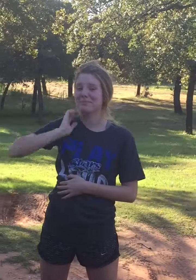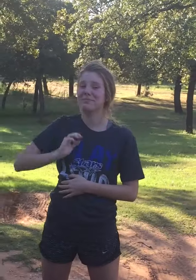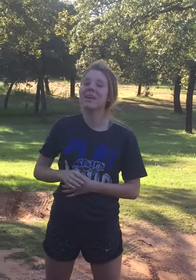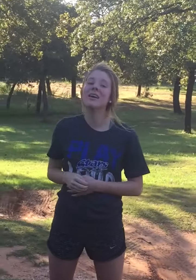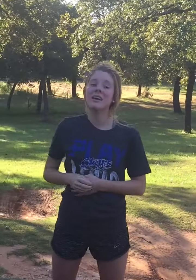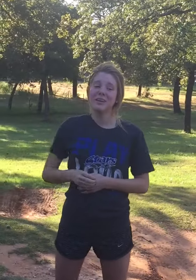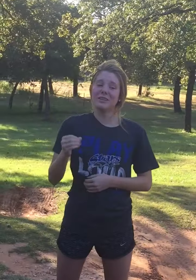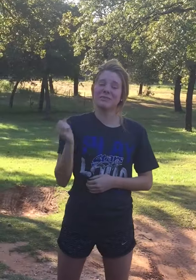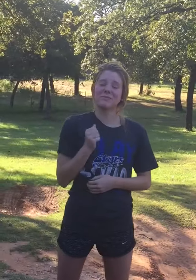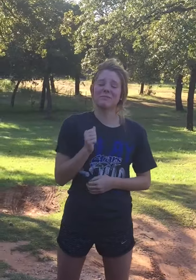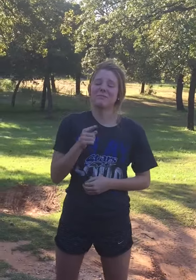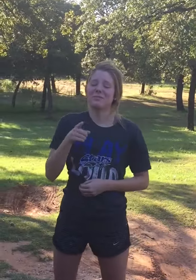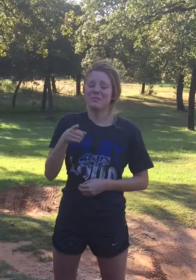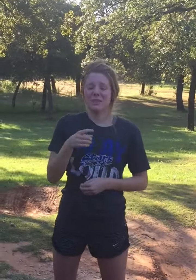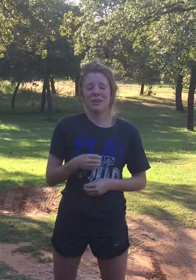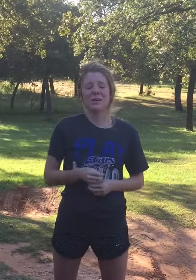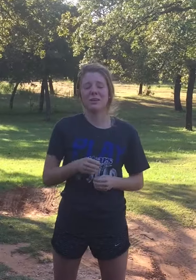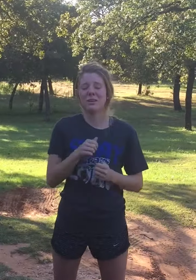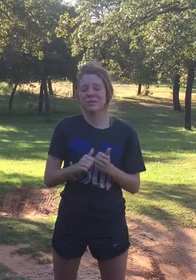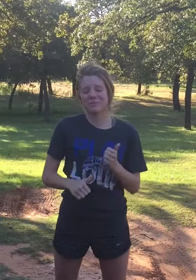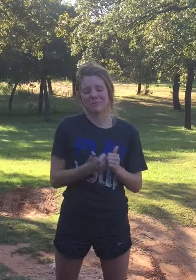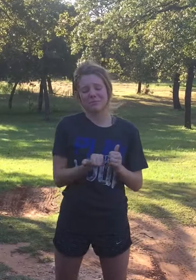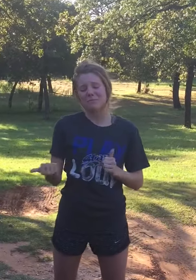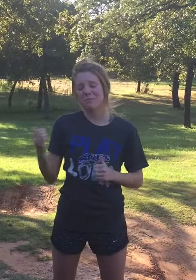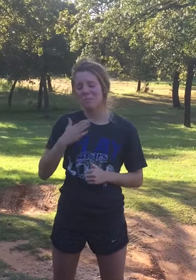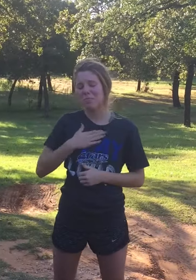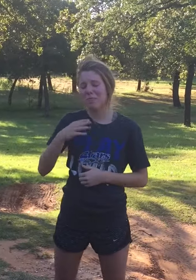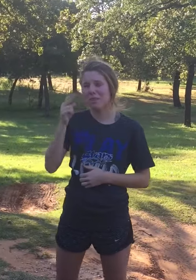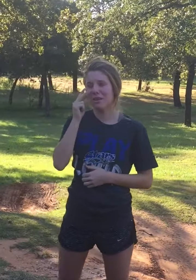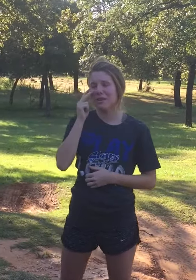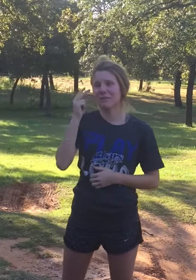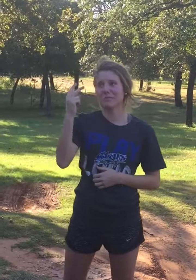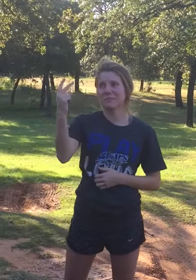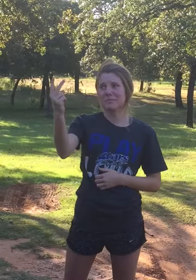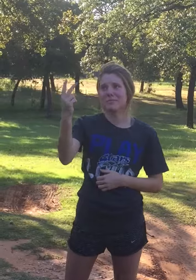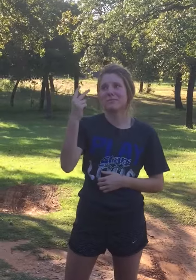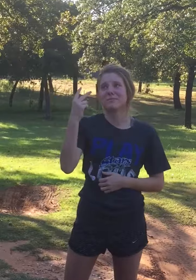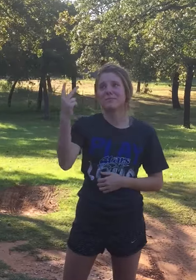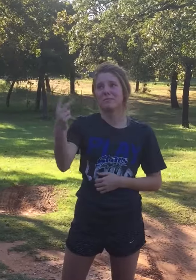And there's a little bit of you in everything I see.